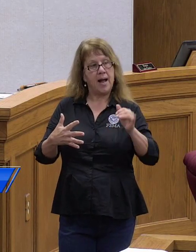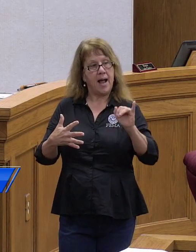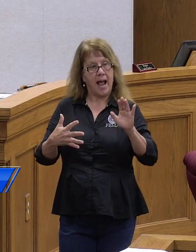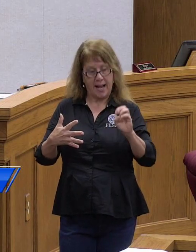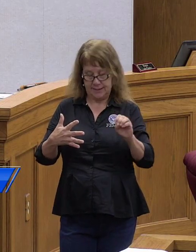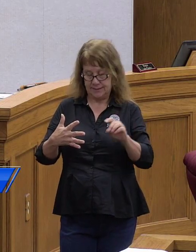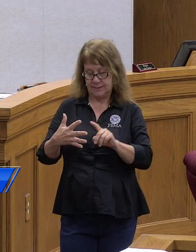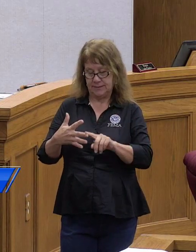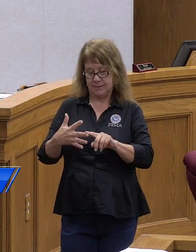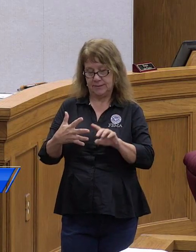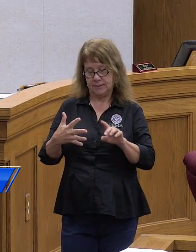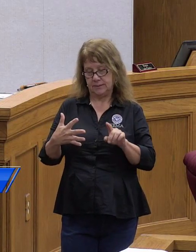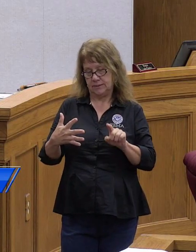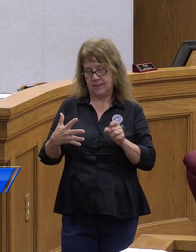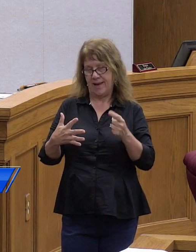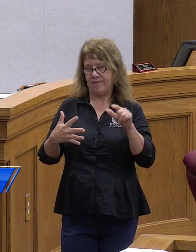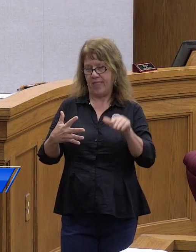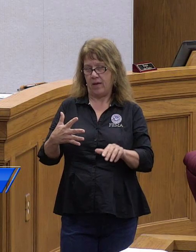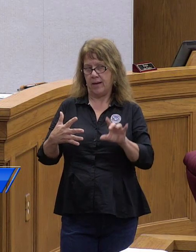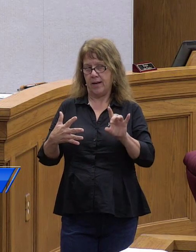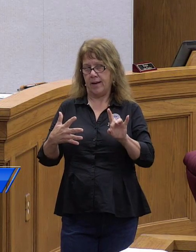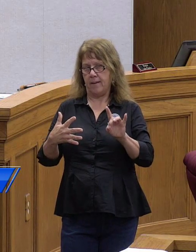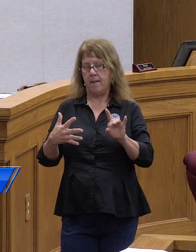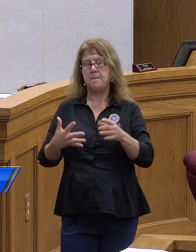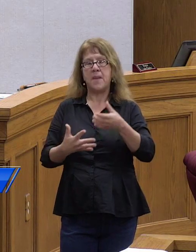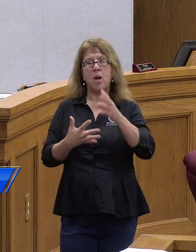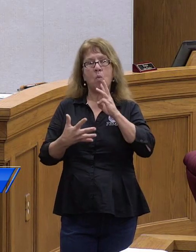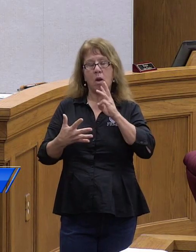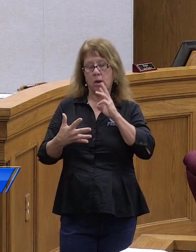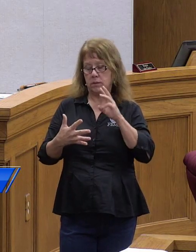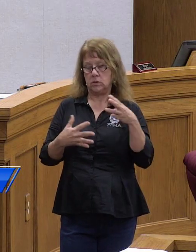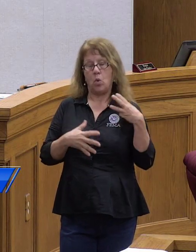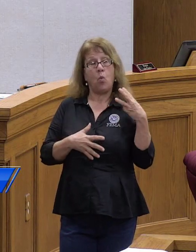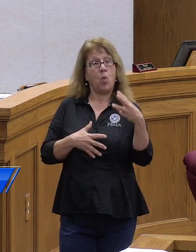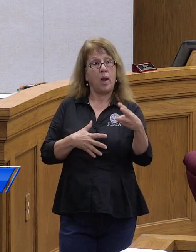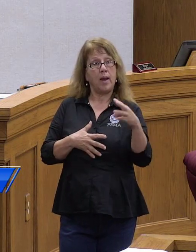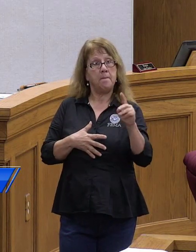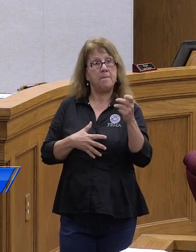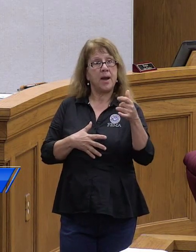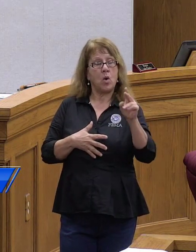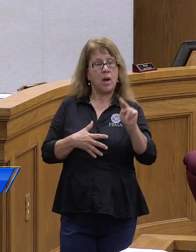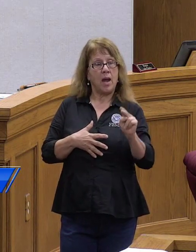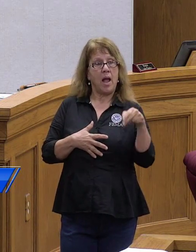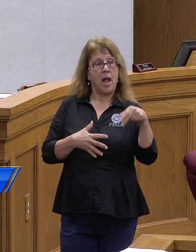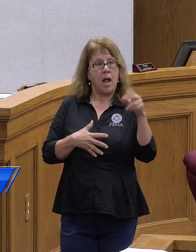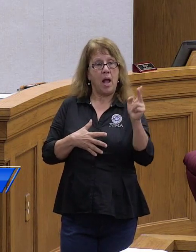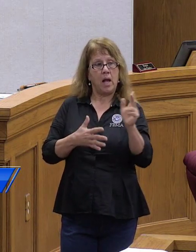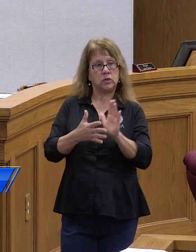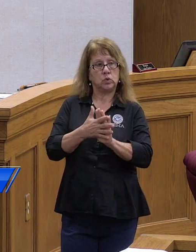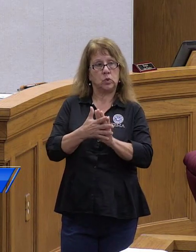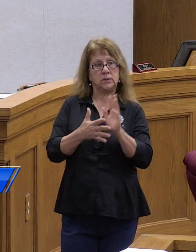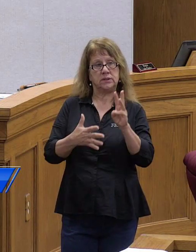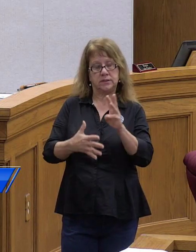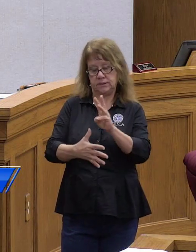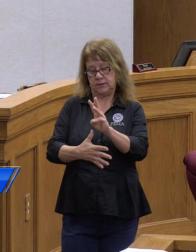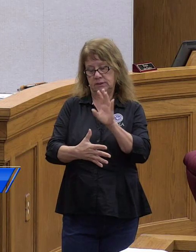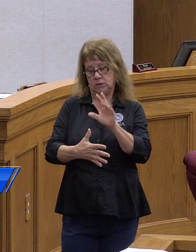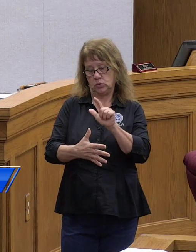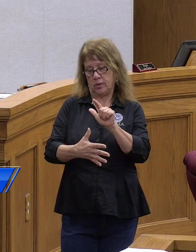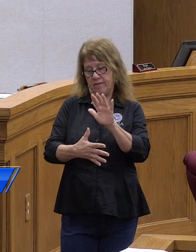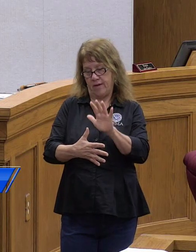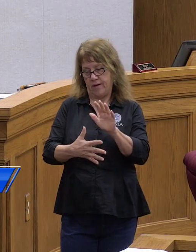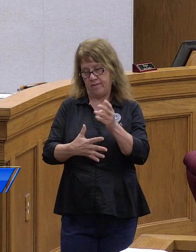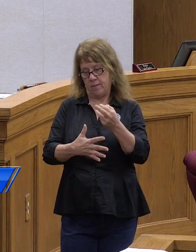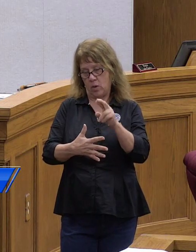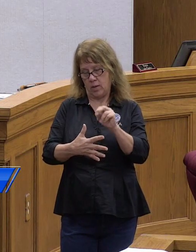11,608 bottles of water. Washington Marion High School, 625 MREs, 563 bags of